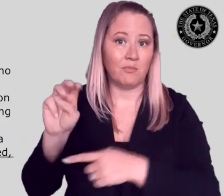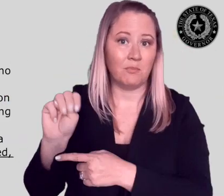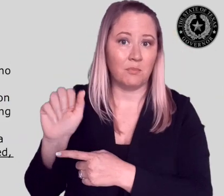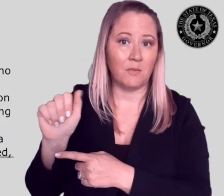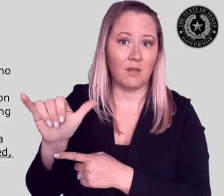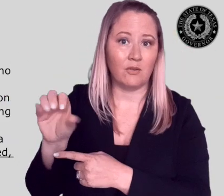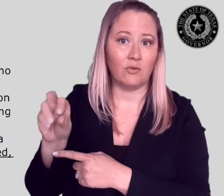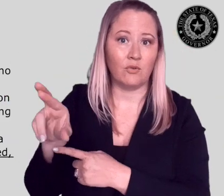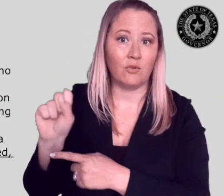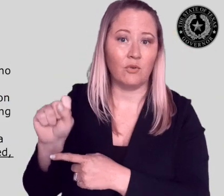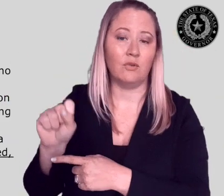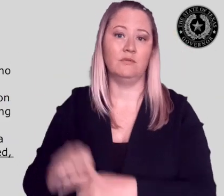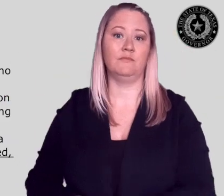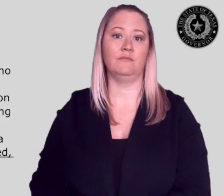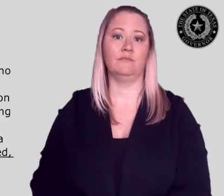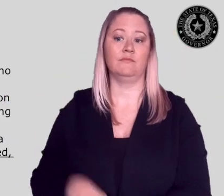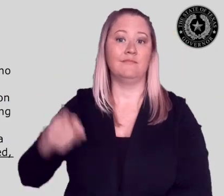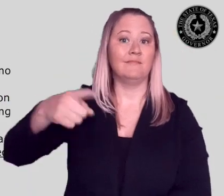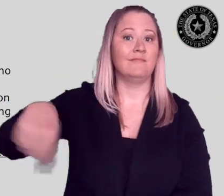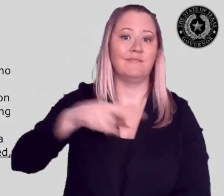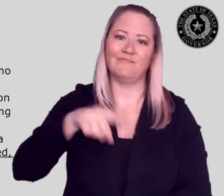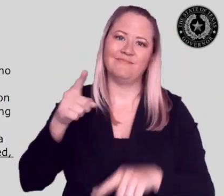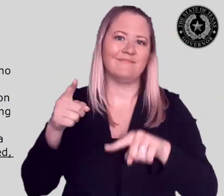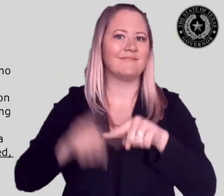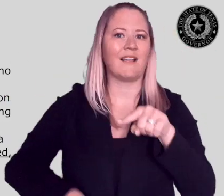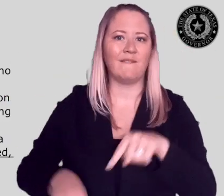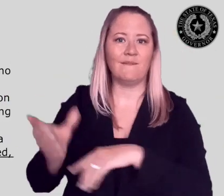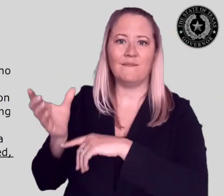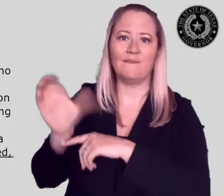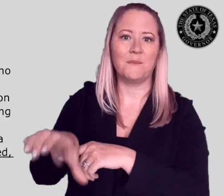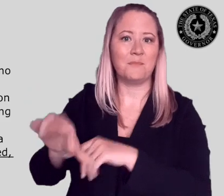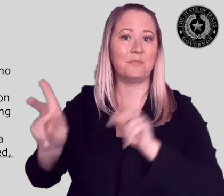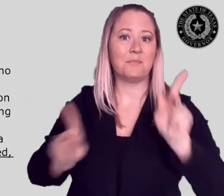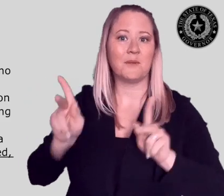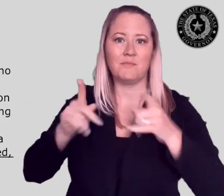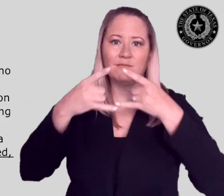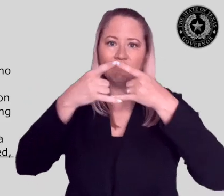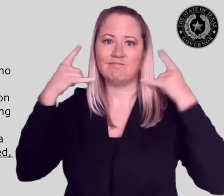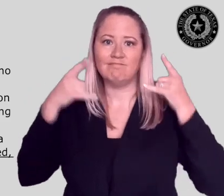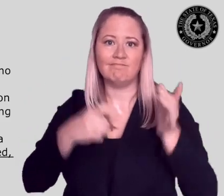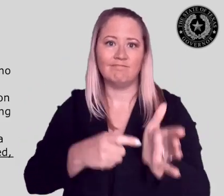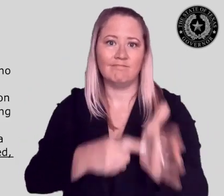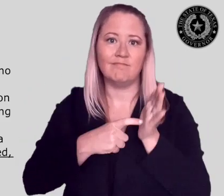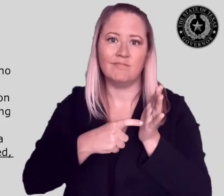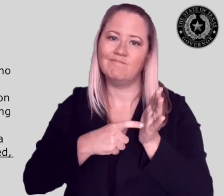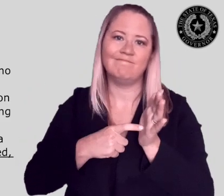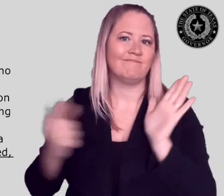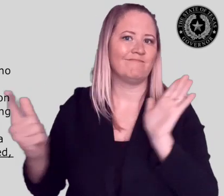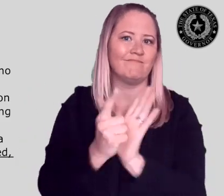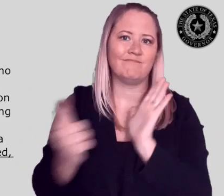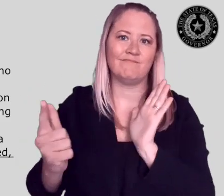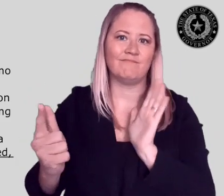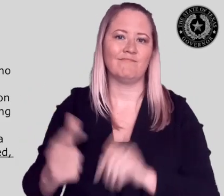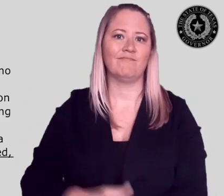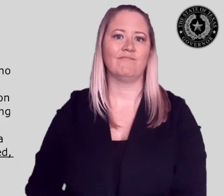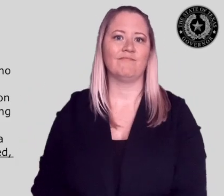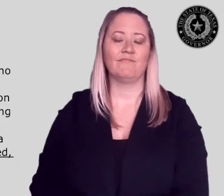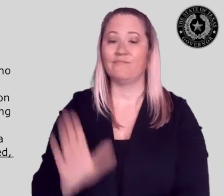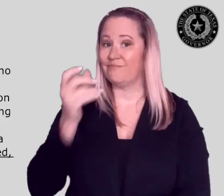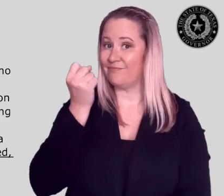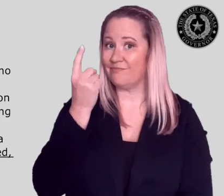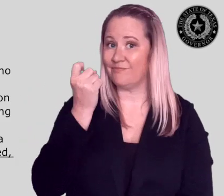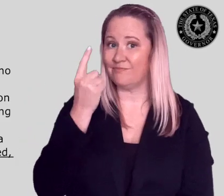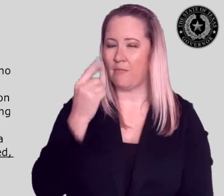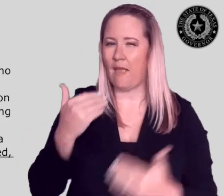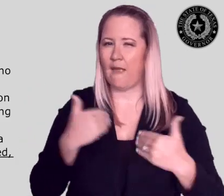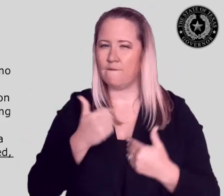official may require any person to wear a face covering or to mandate that another person wear a face covering, provided,